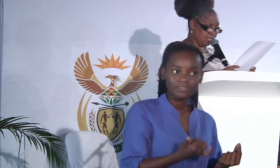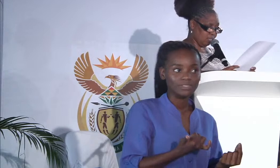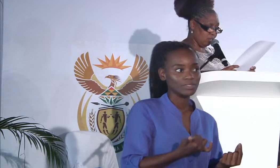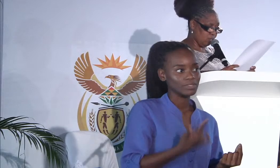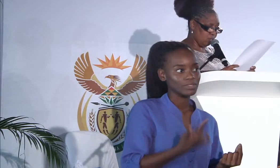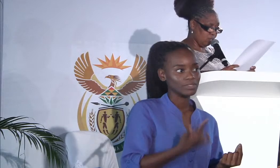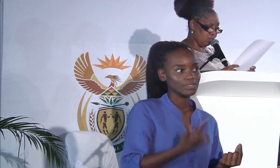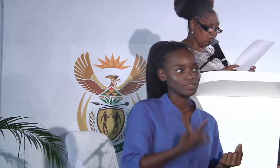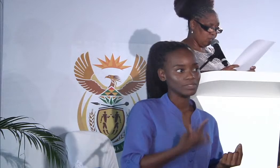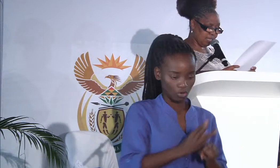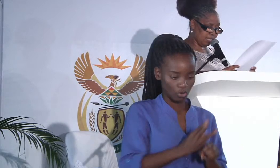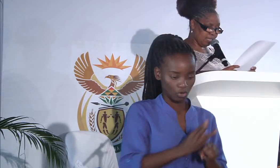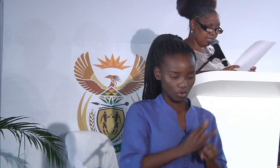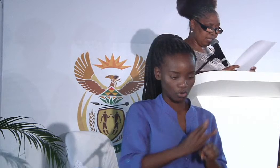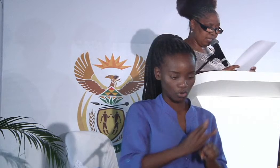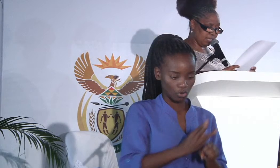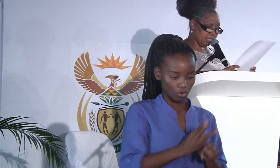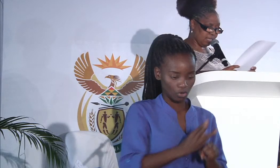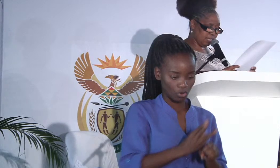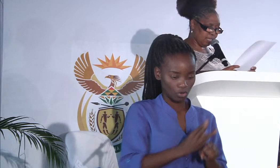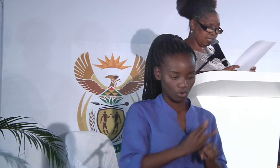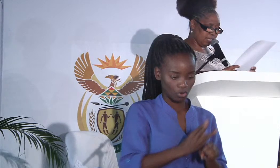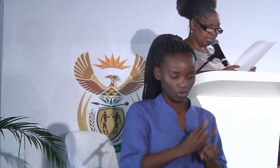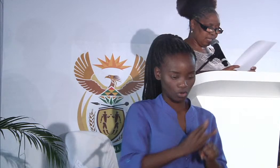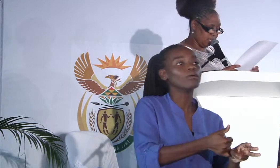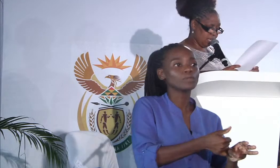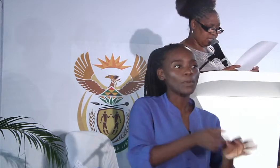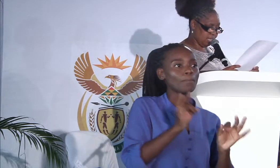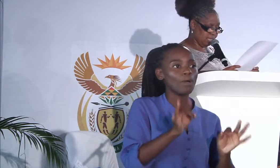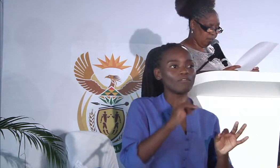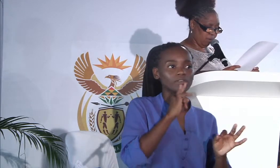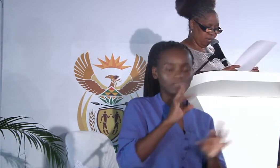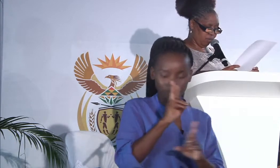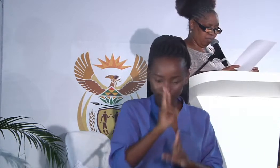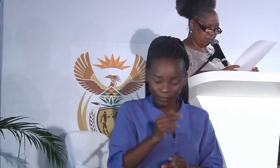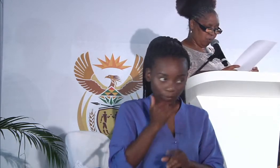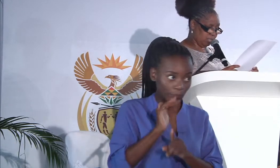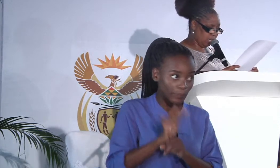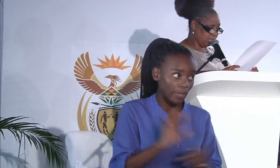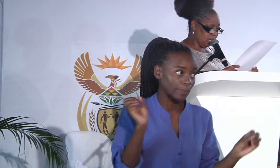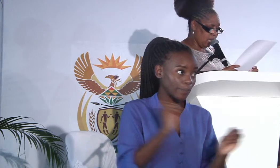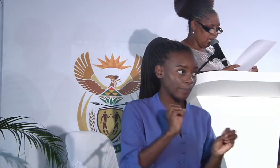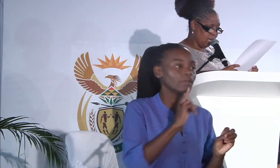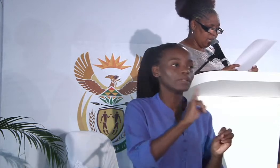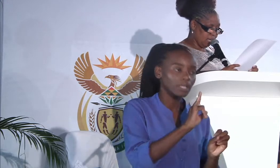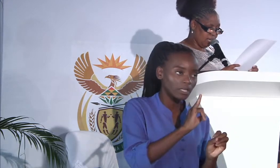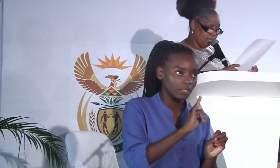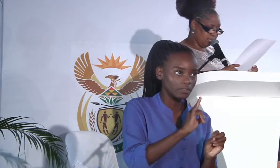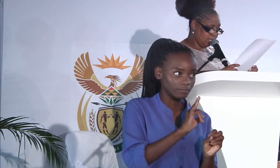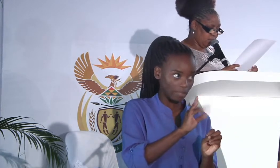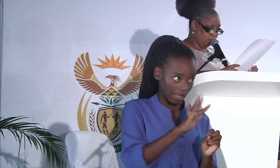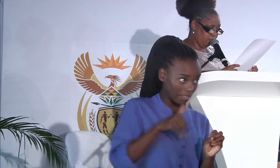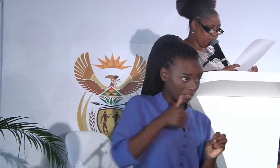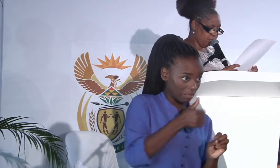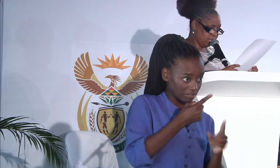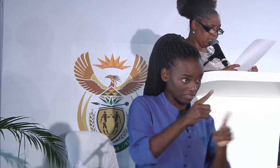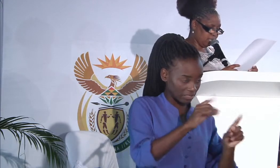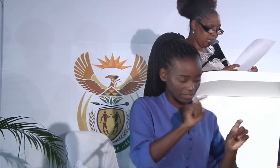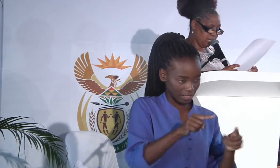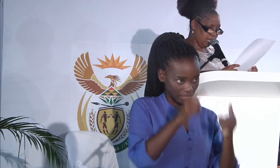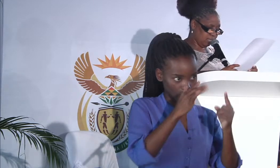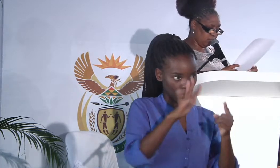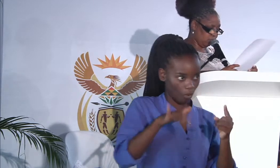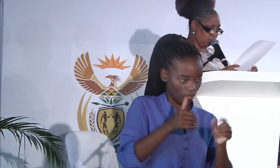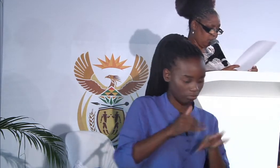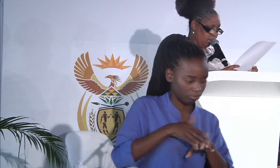direction towards harm reduction and support. The essential work of the project team of registered